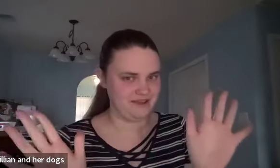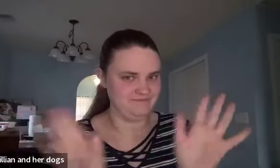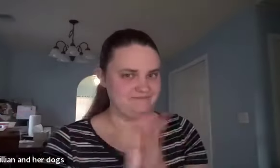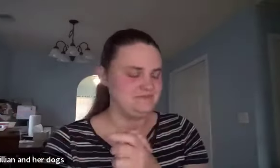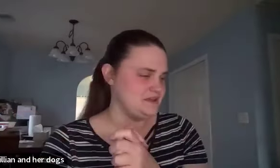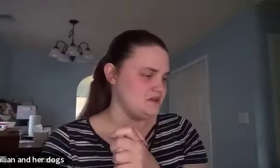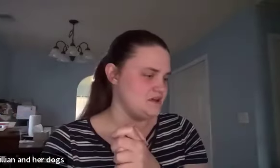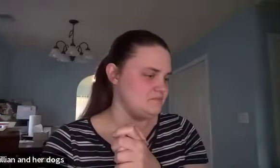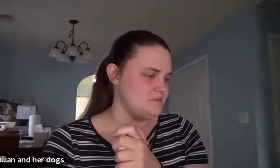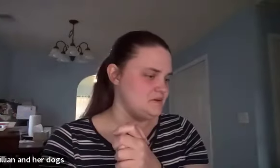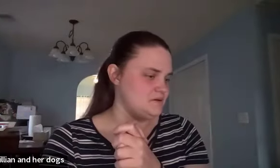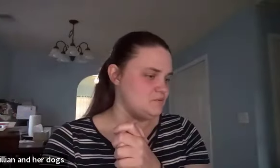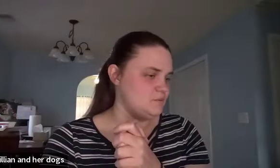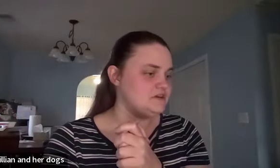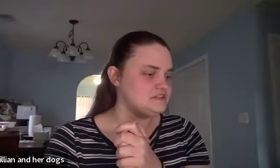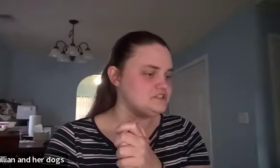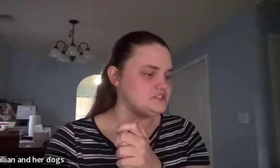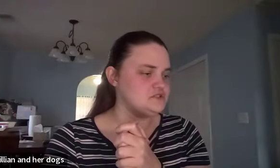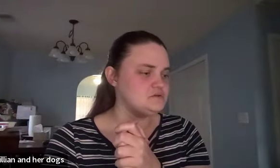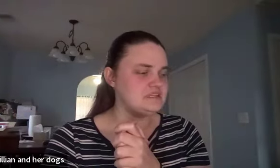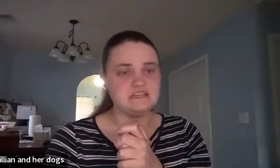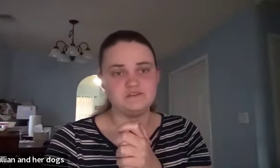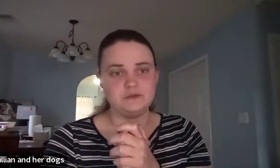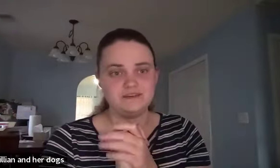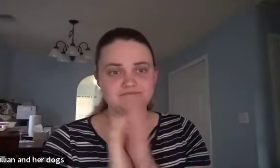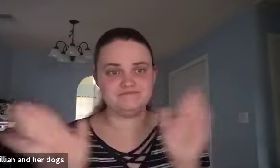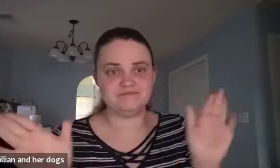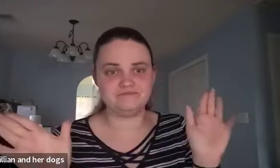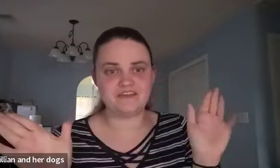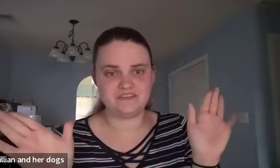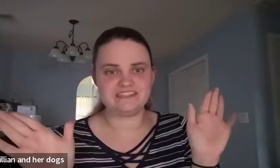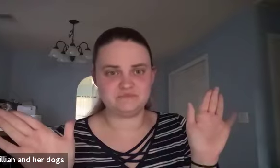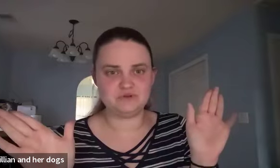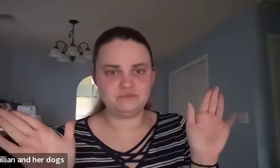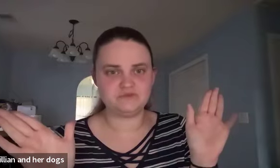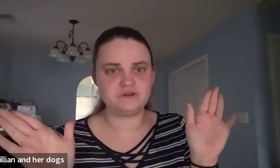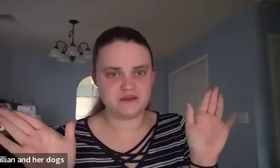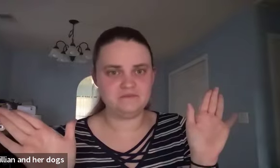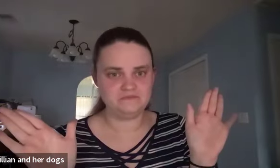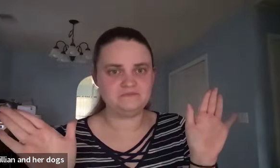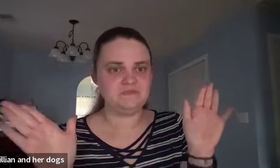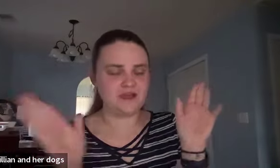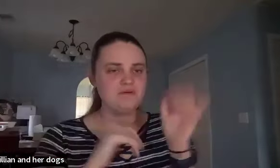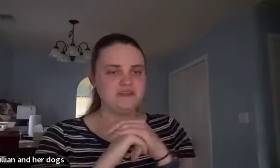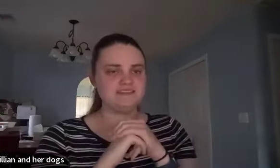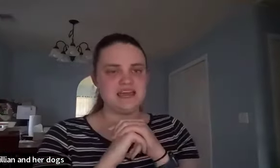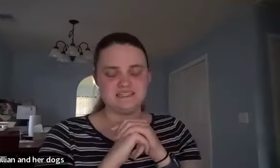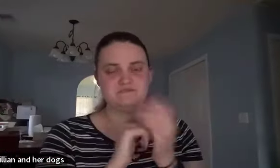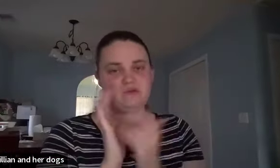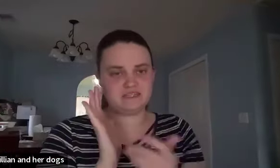okay? We could actually just do the days of the week. I think that's simple for now, because that's